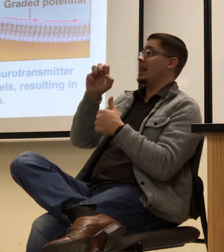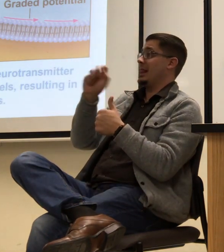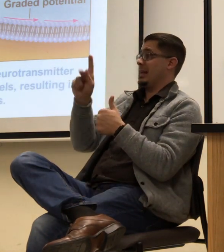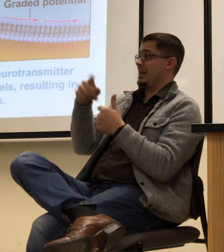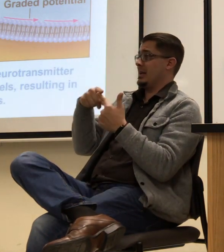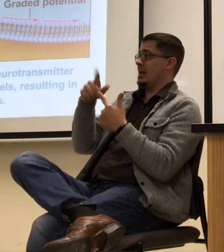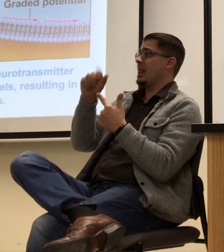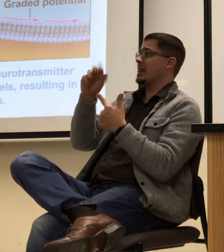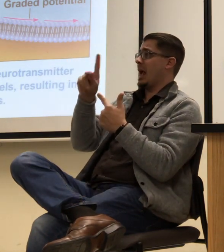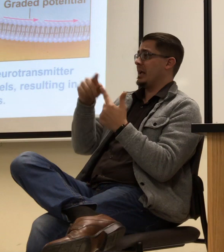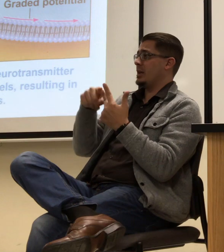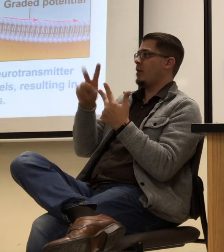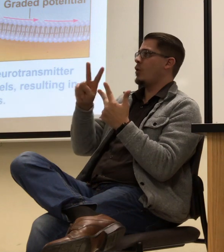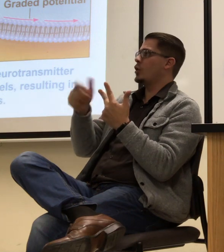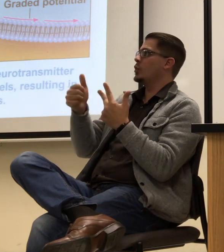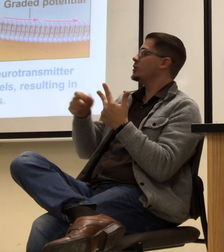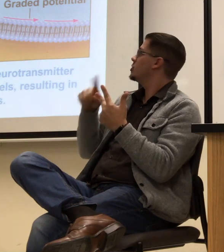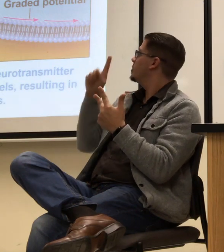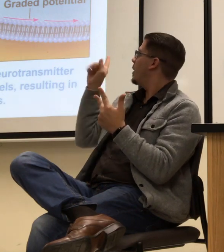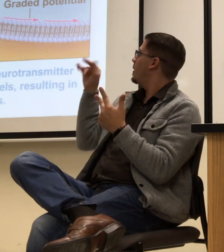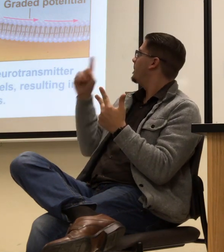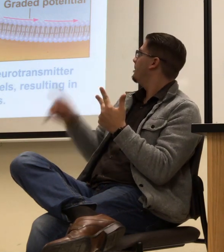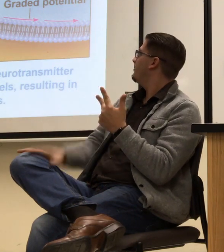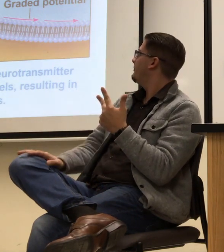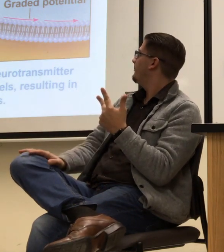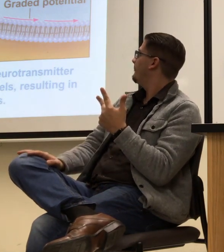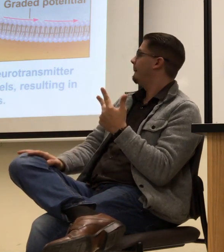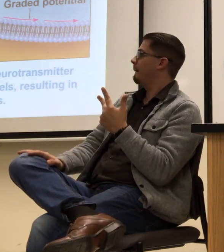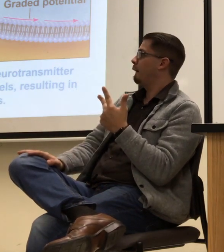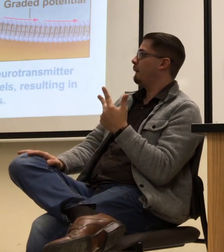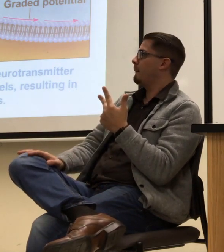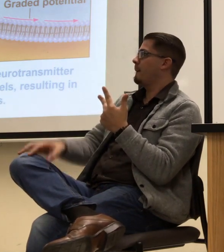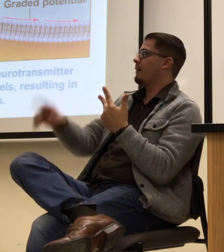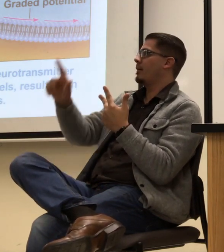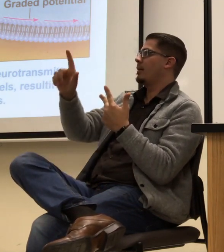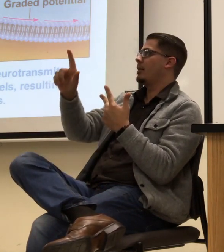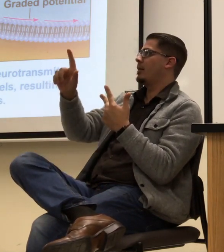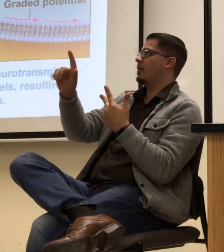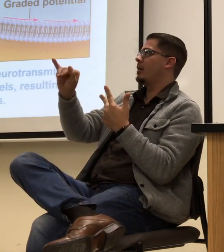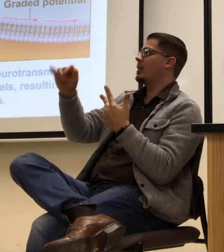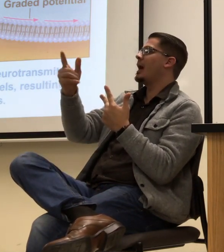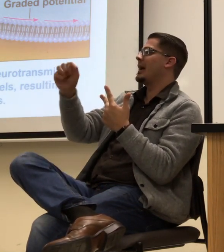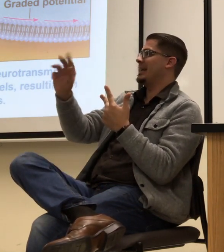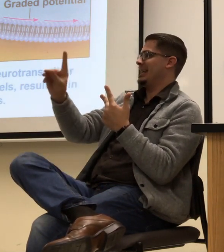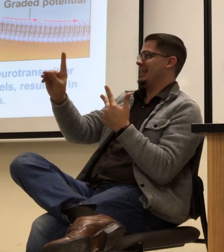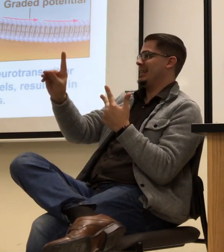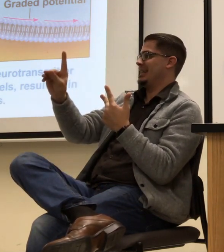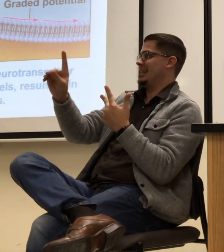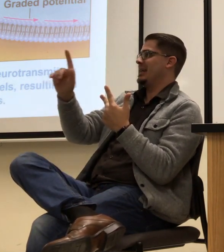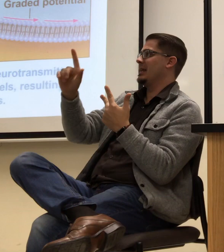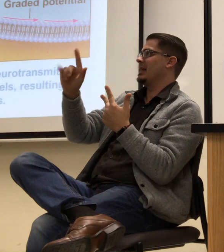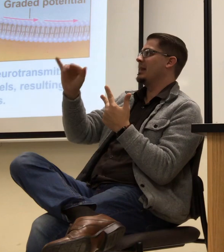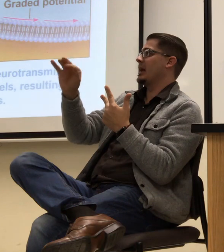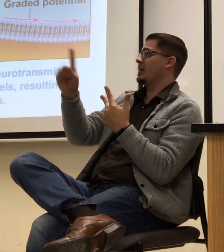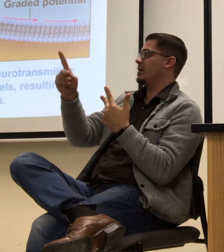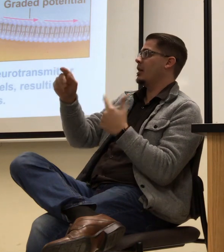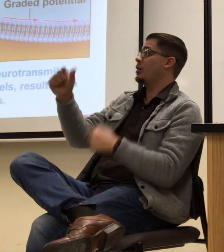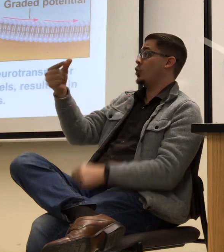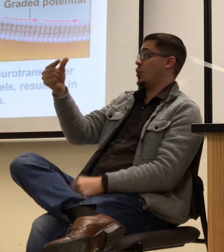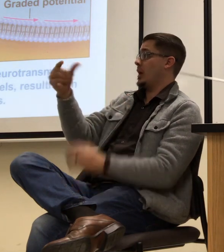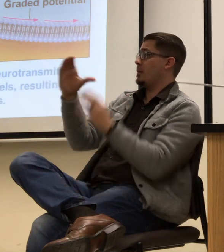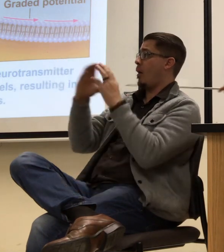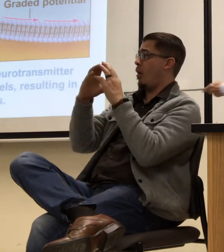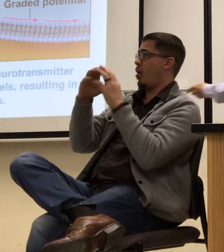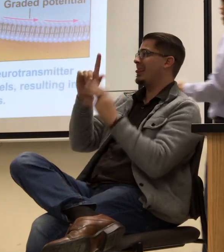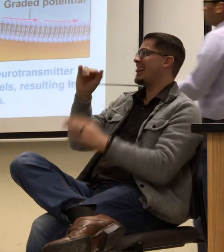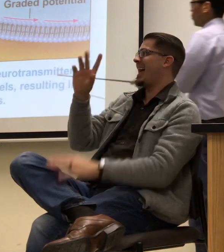leak, ligand, or voltage gated. That one is ligand gated. So what it's showing you is the green ball is the ligand. You